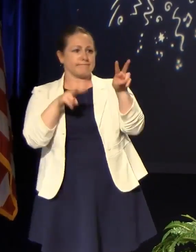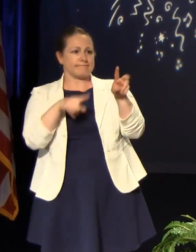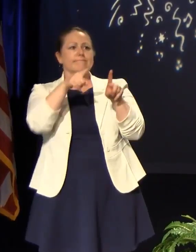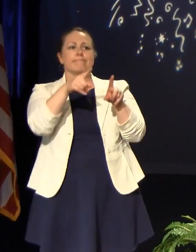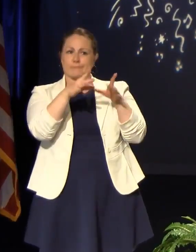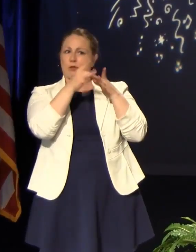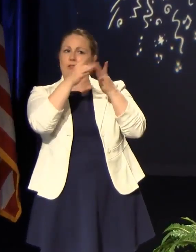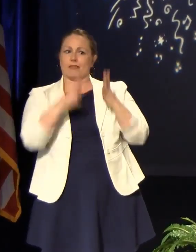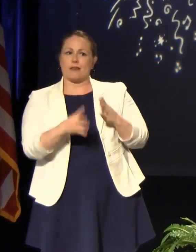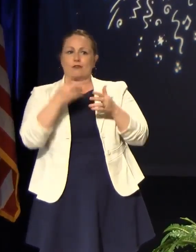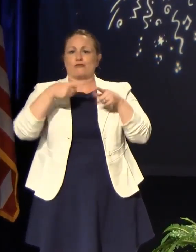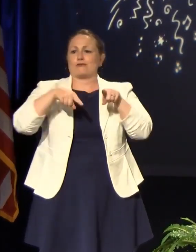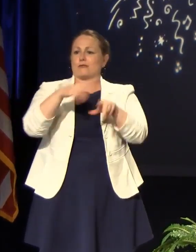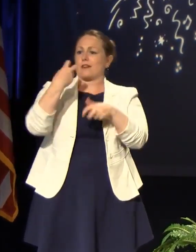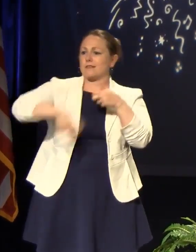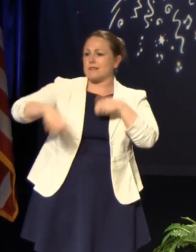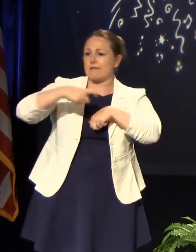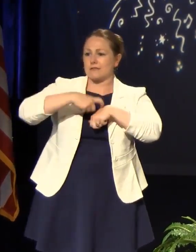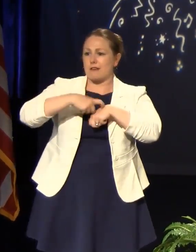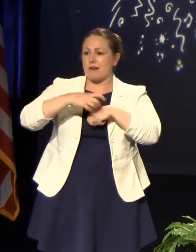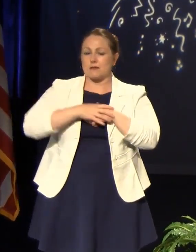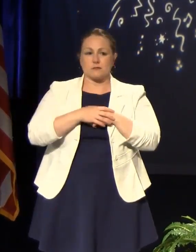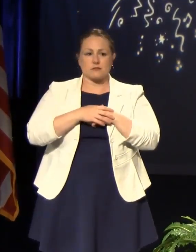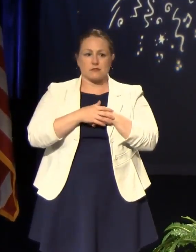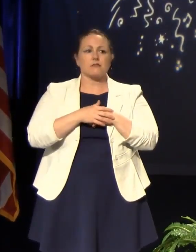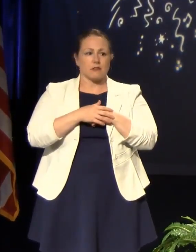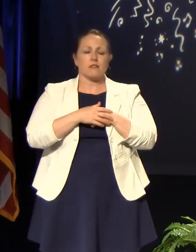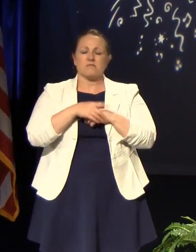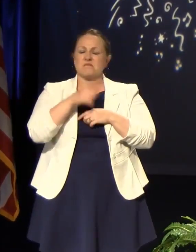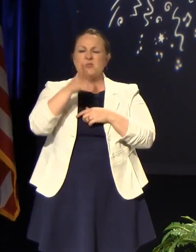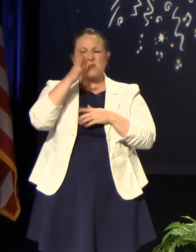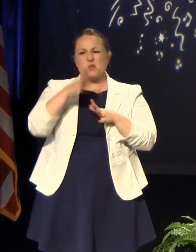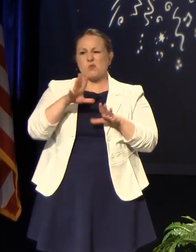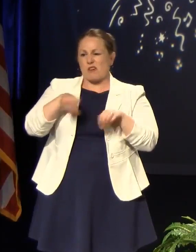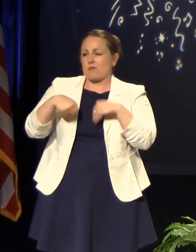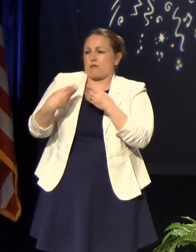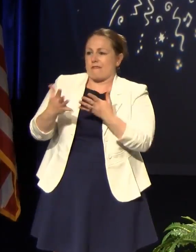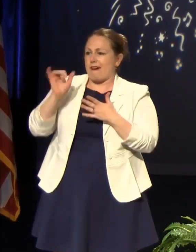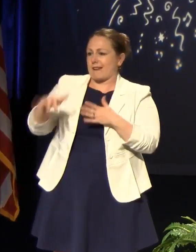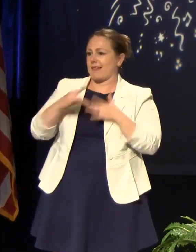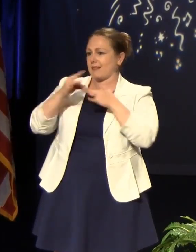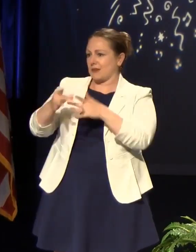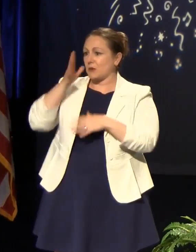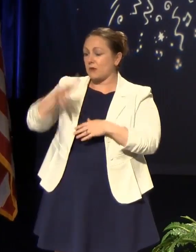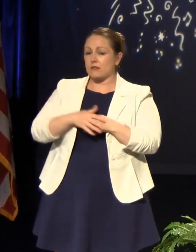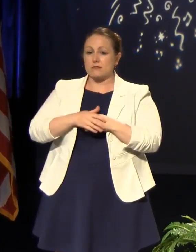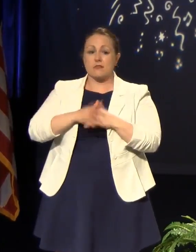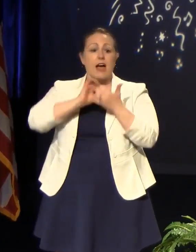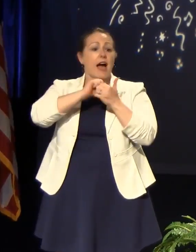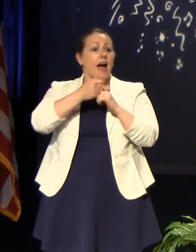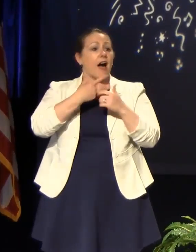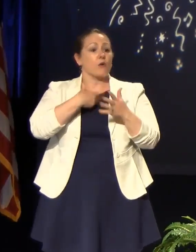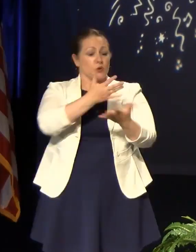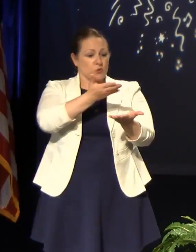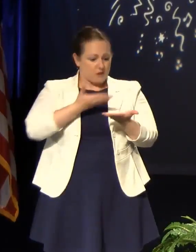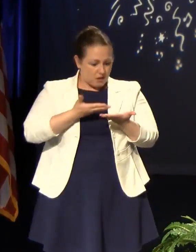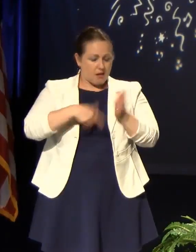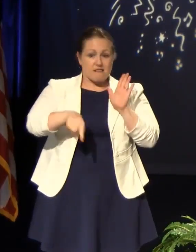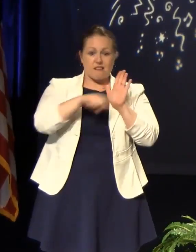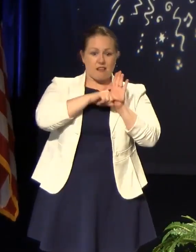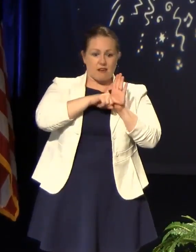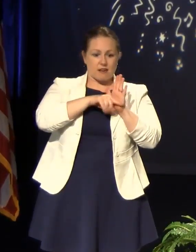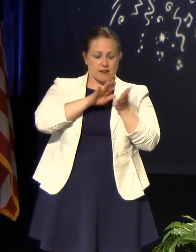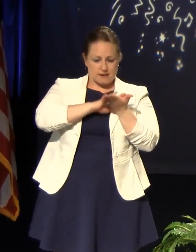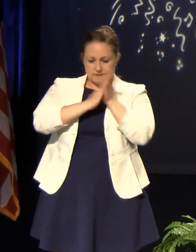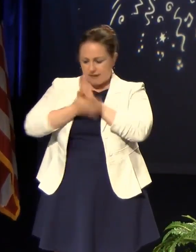for direction and leadership, for which I have no doubt you will provide. How you take a negative and find a positive in it will define